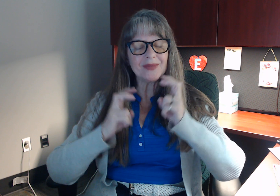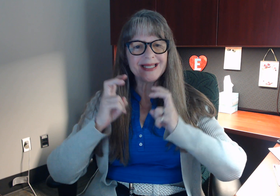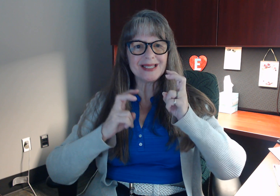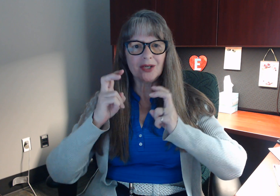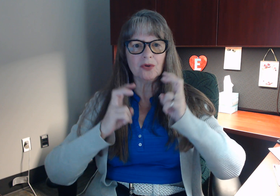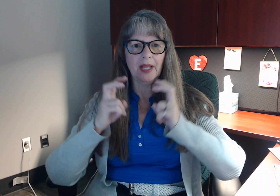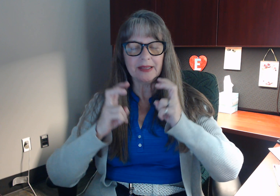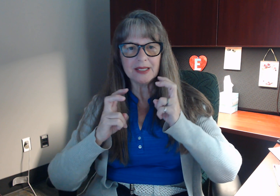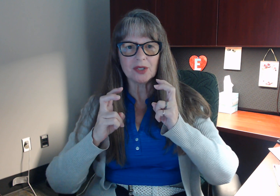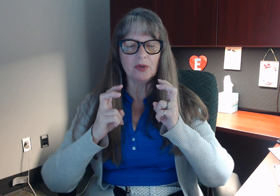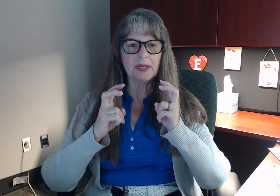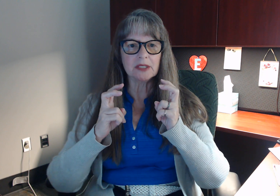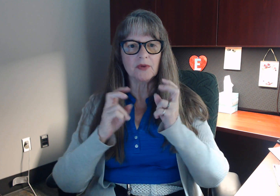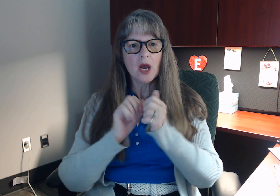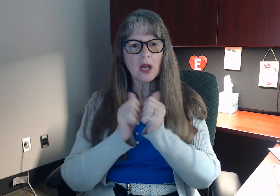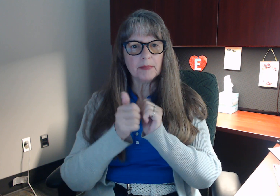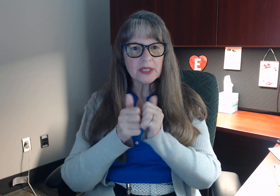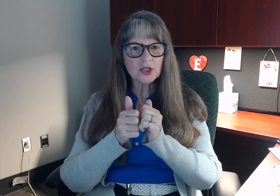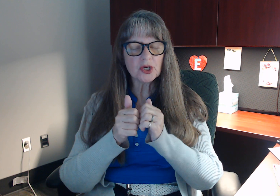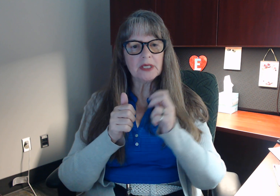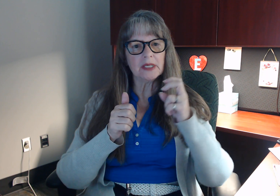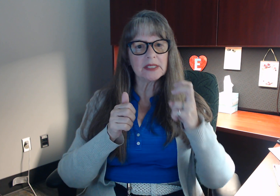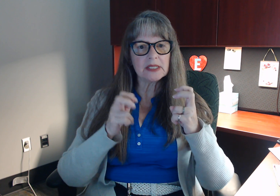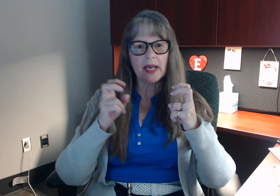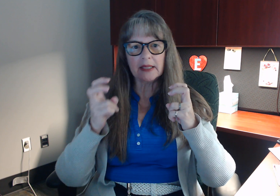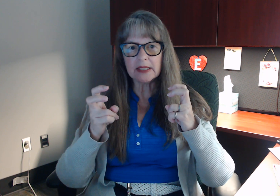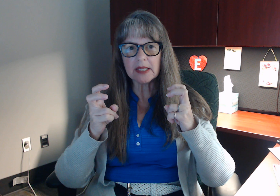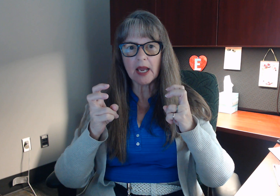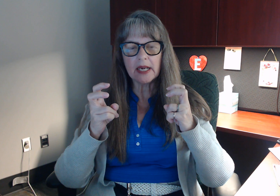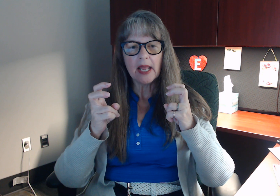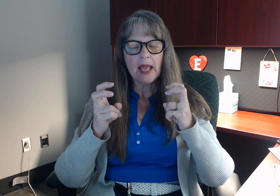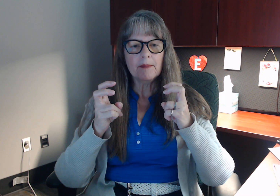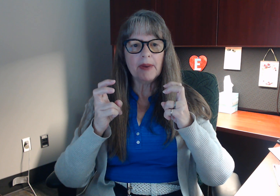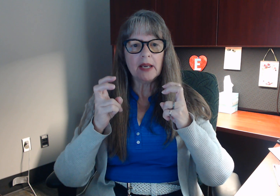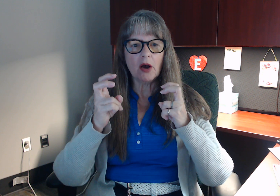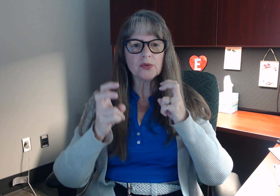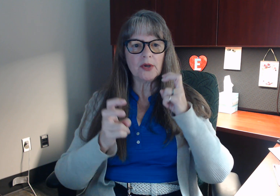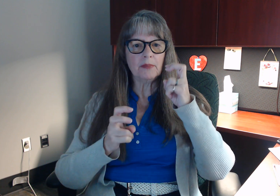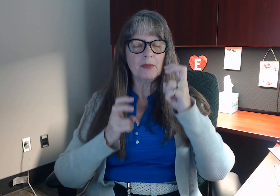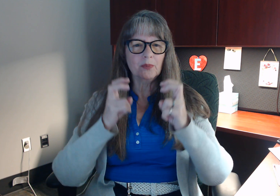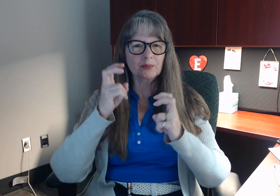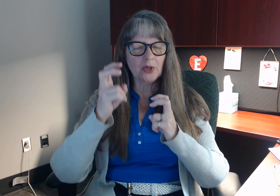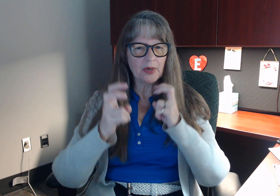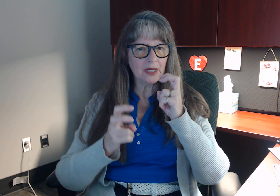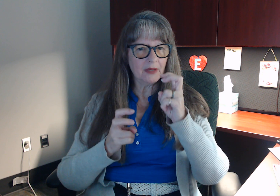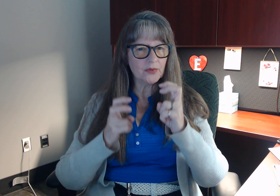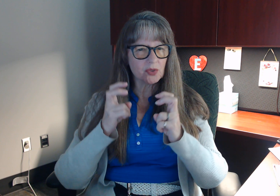tendency to do it like this only because of competition, and it's this side and this side. But also I know people don't want to get it confused with